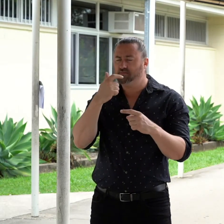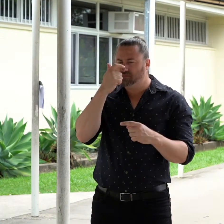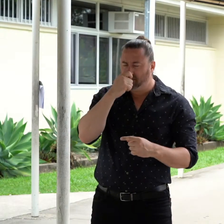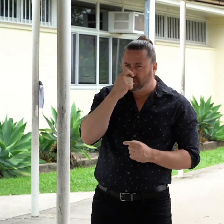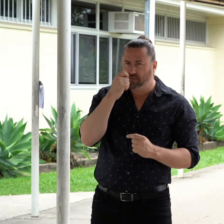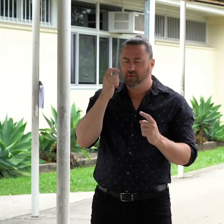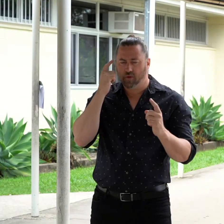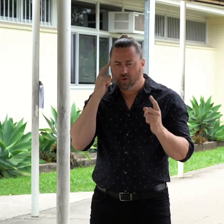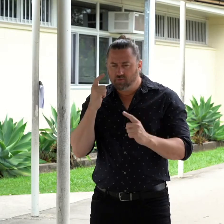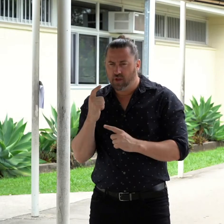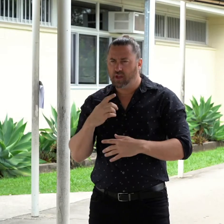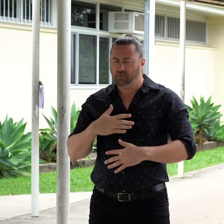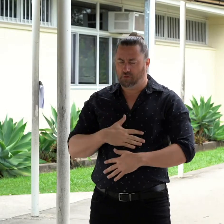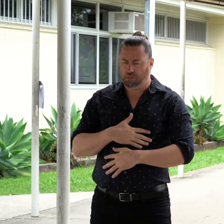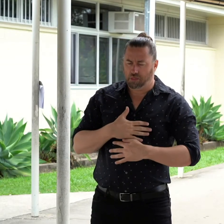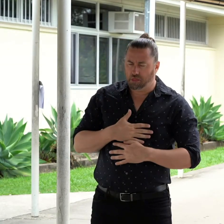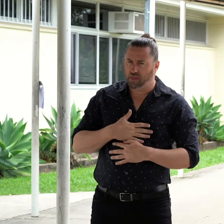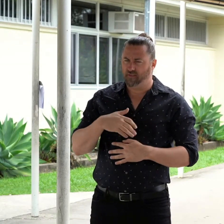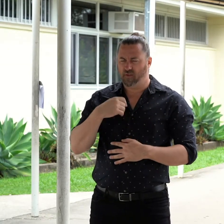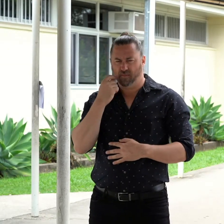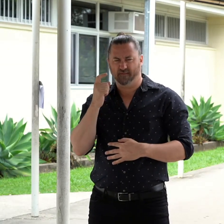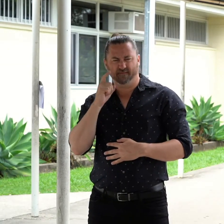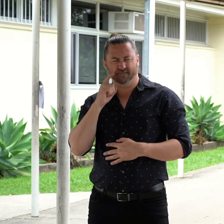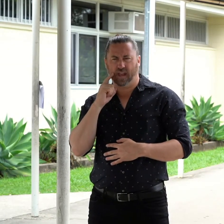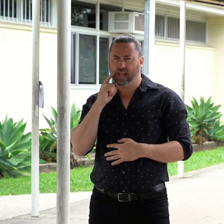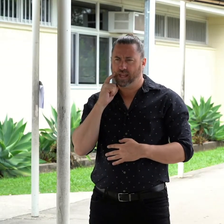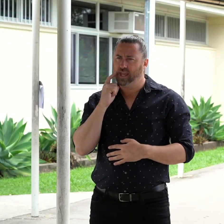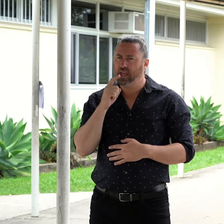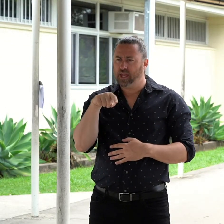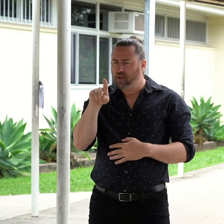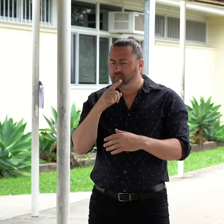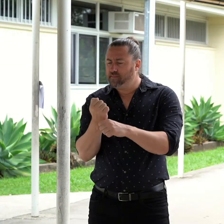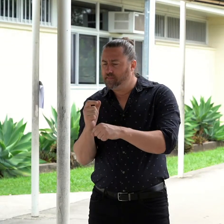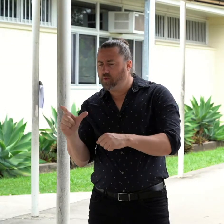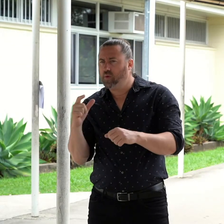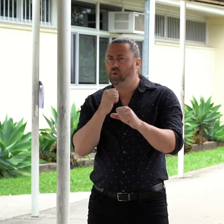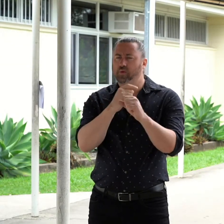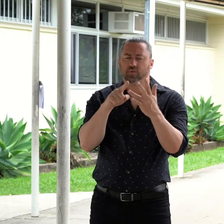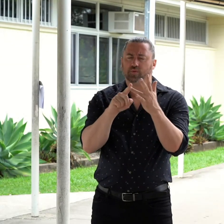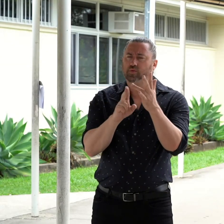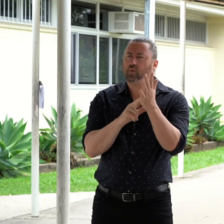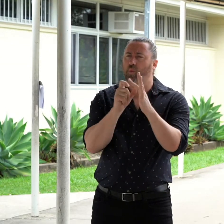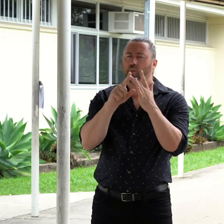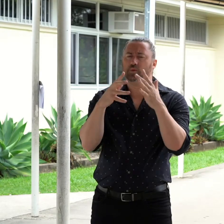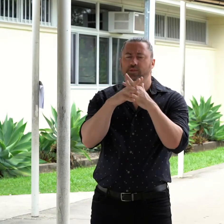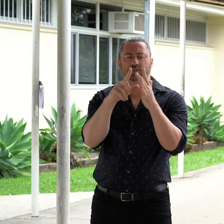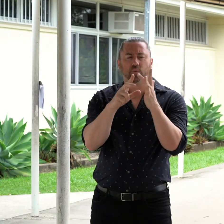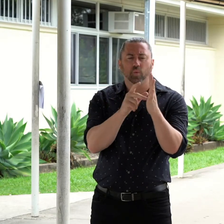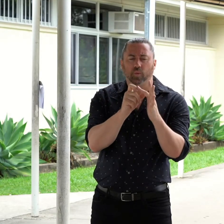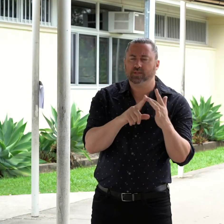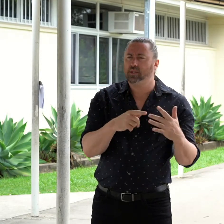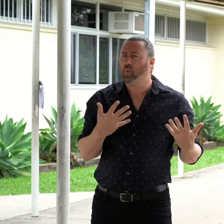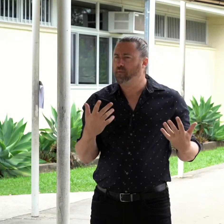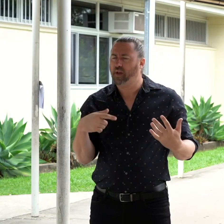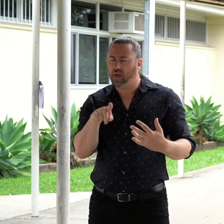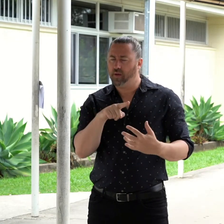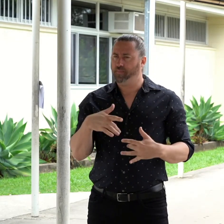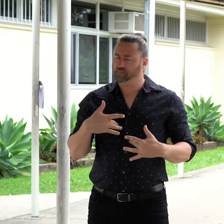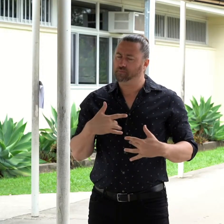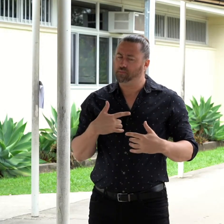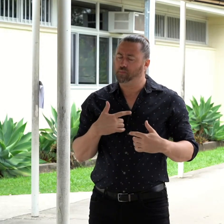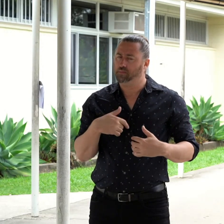areas where there are extra interest, please come forward and get tested. And if you haven't been vaccinated yet, please come